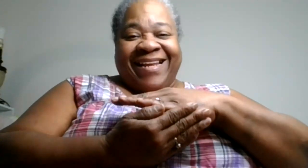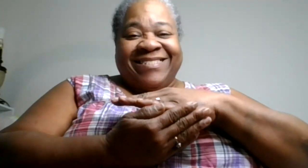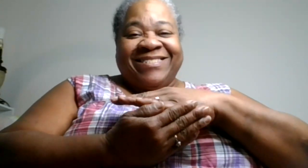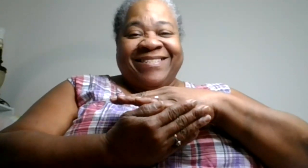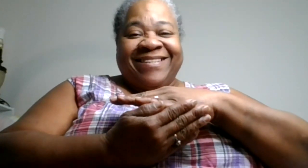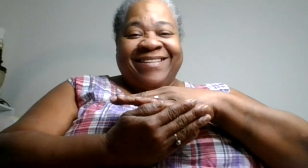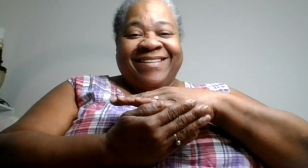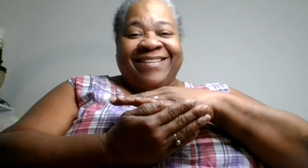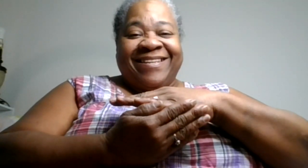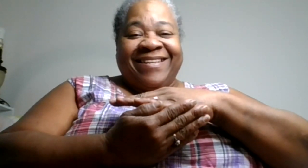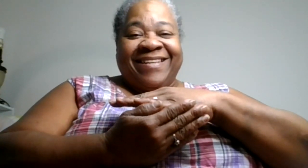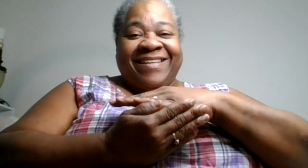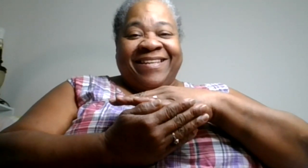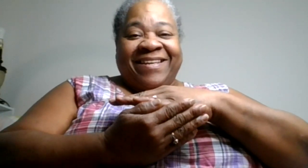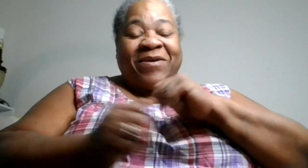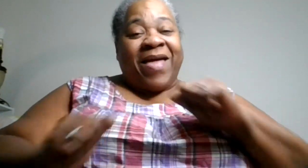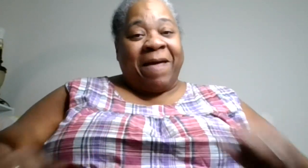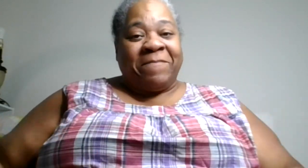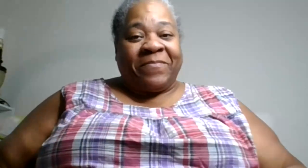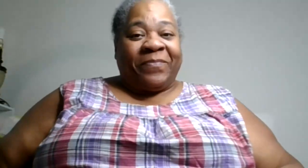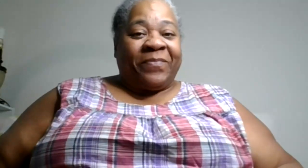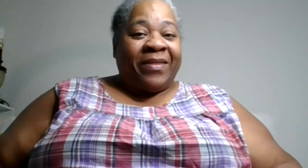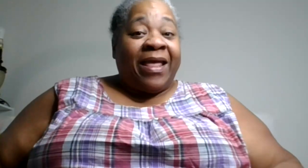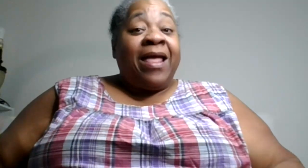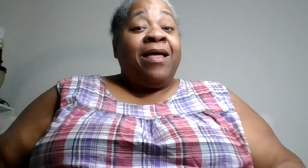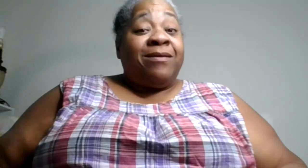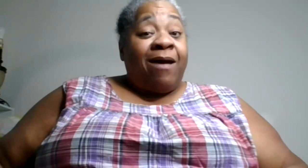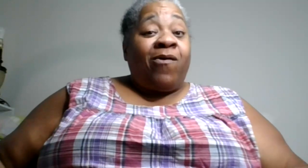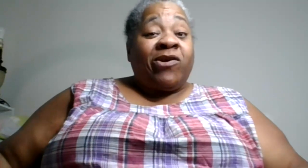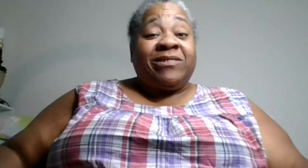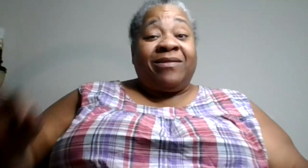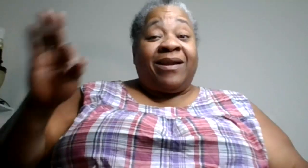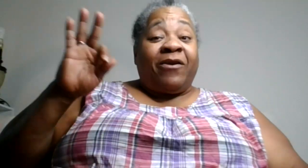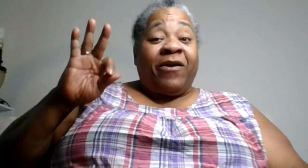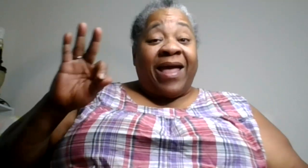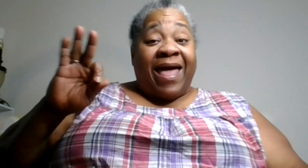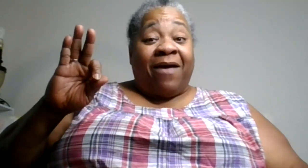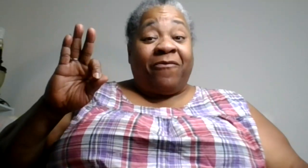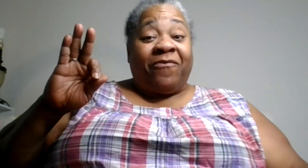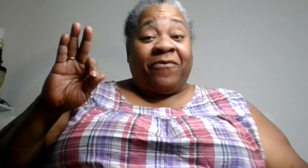Edge. Okay? Now on to the letter F.